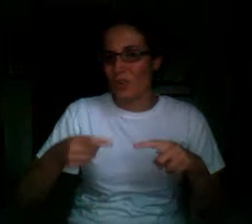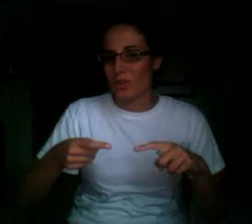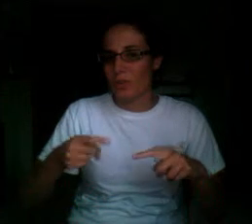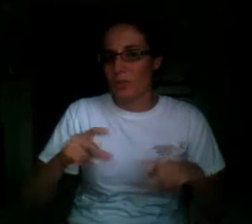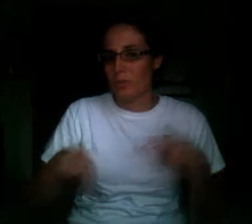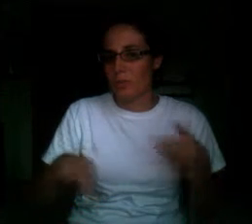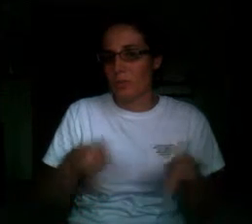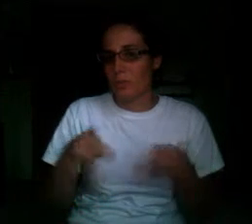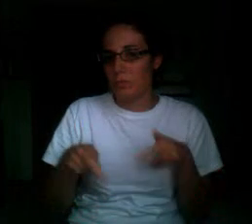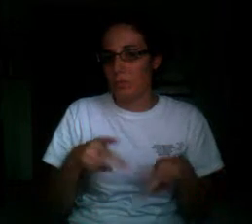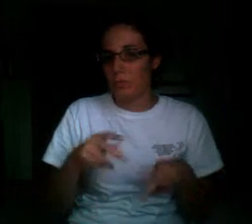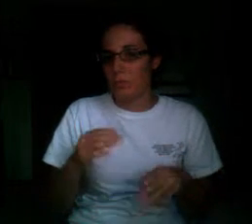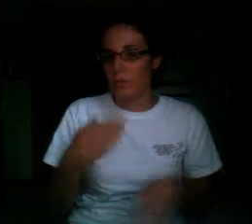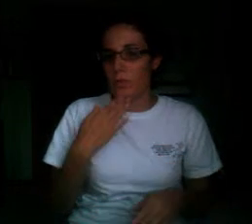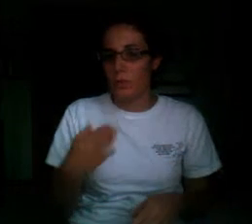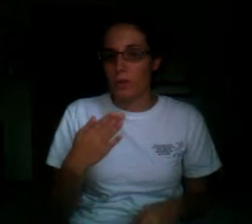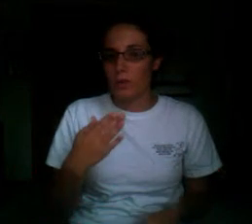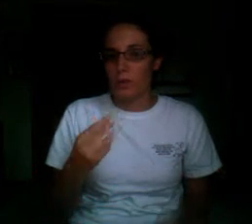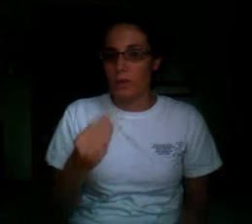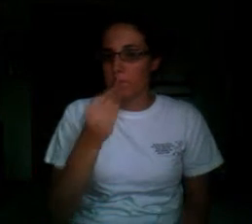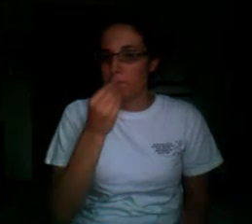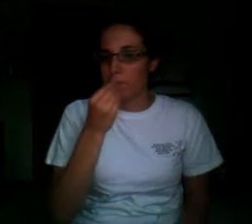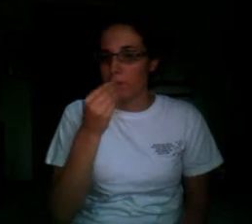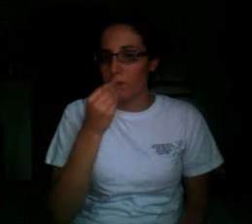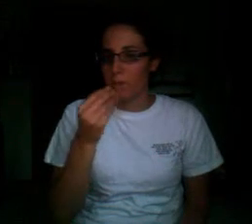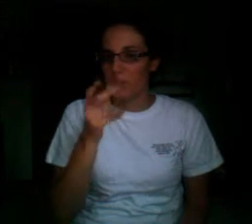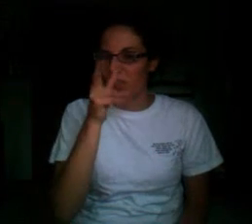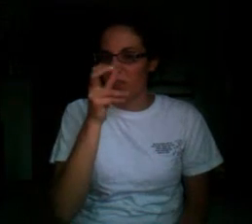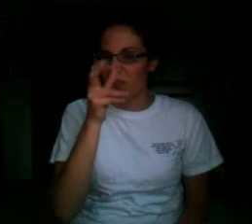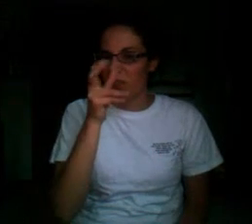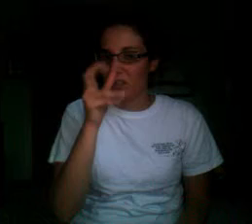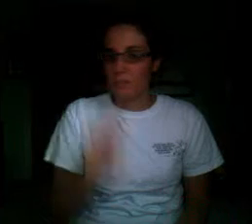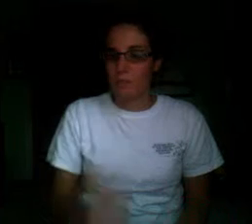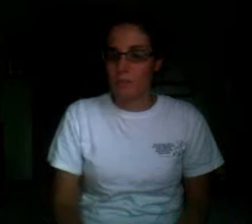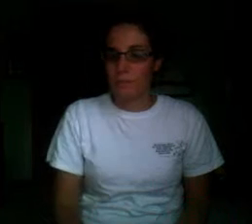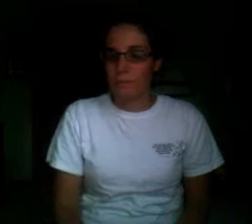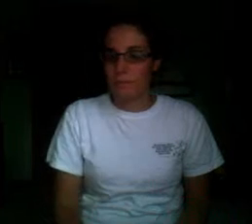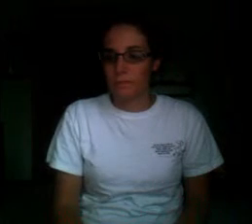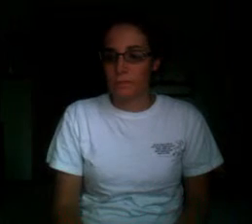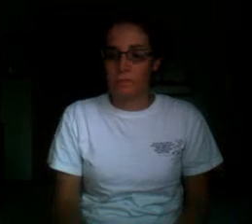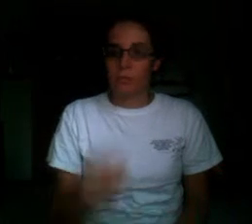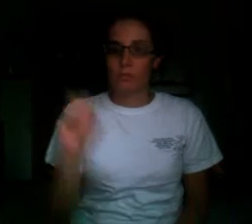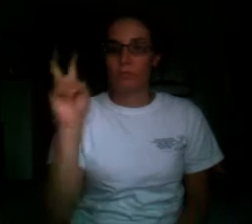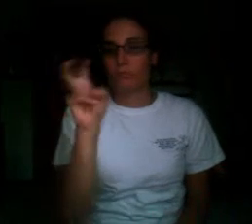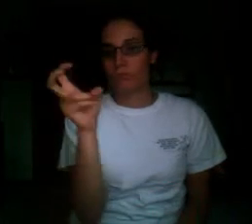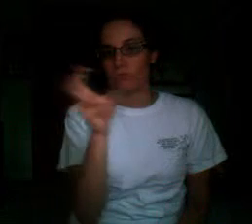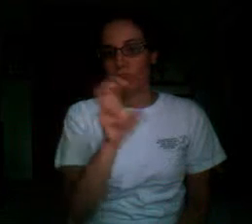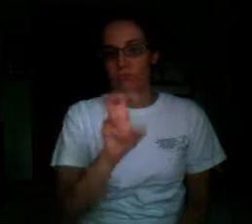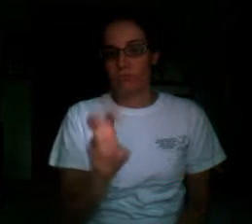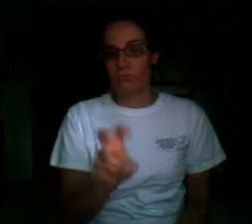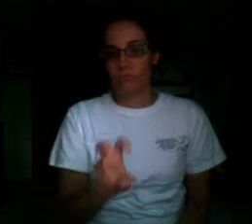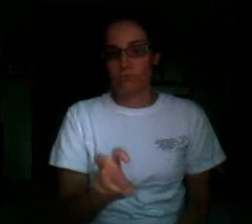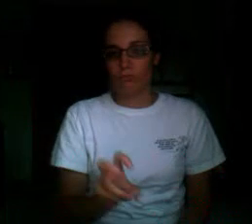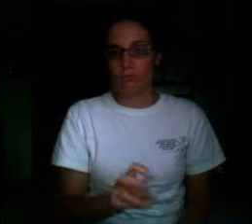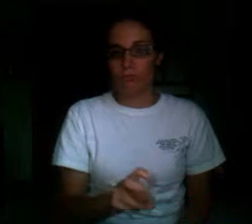the insects that spoil crops. It stretched its neck low again, and making a perfectly square turn